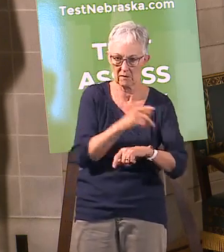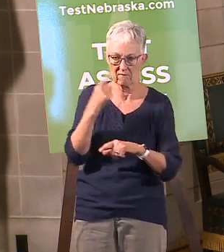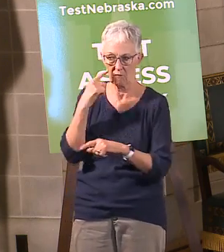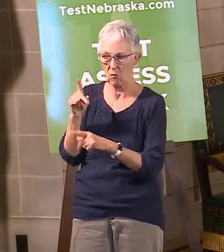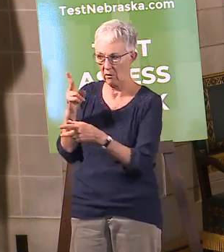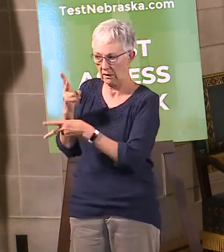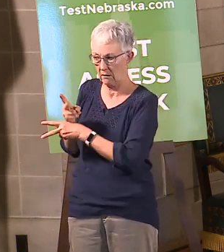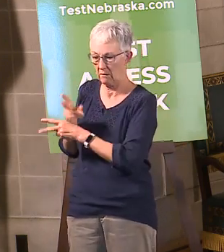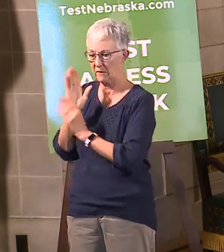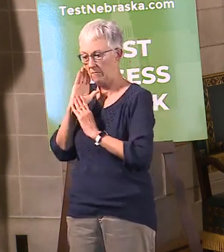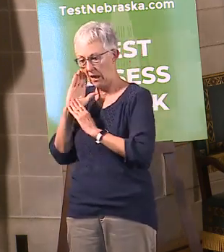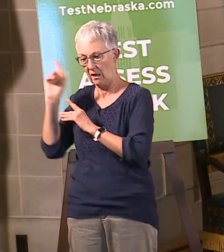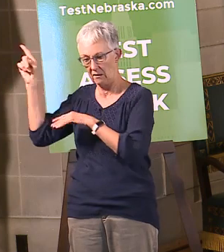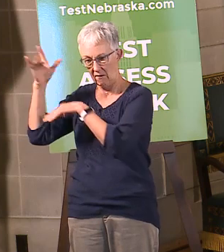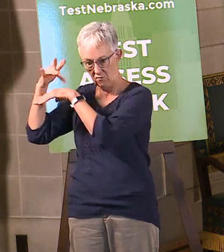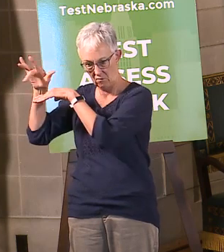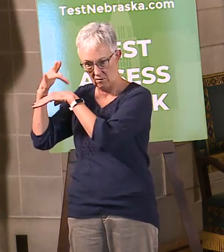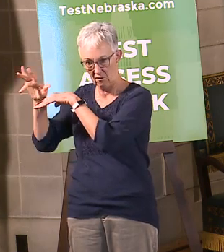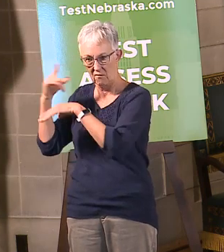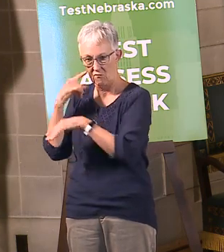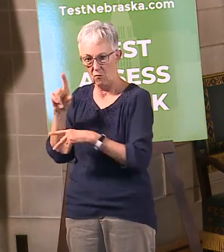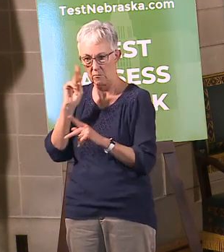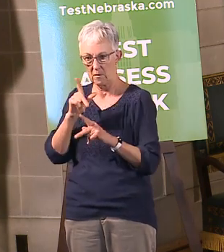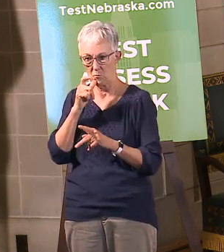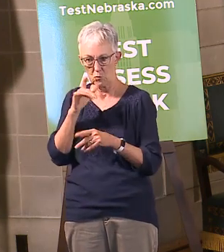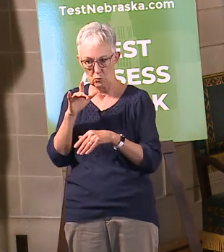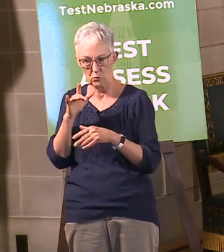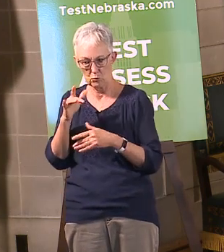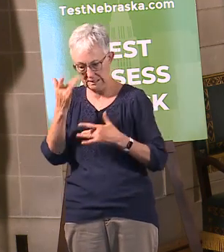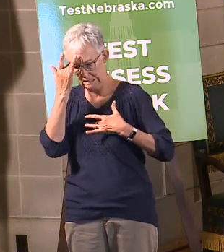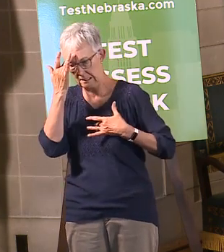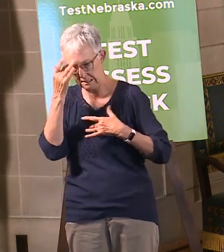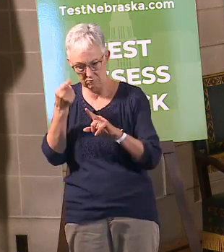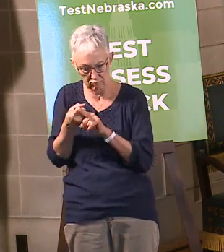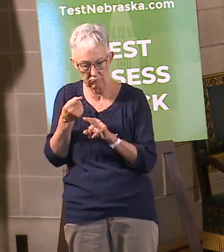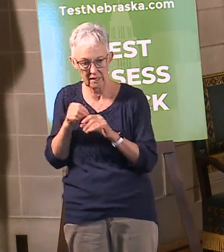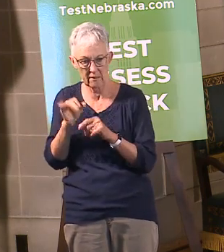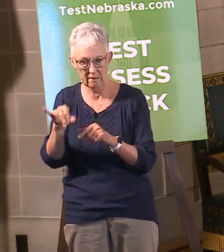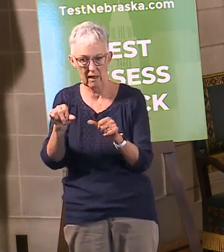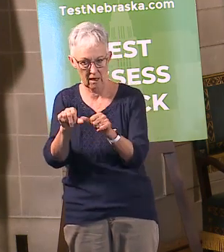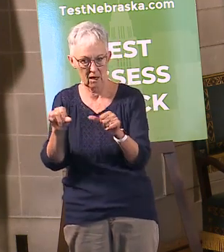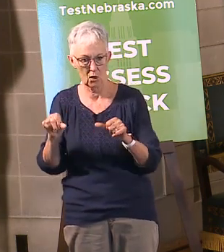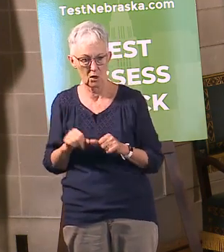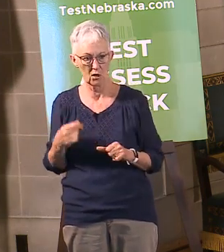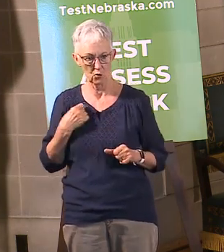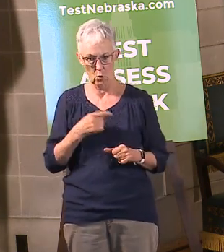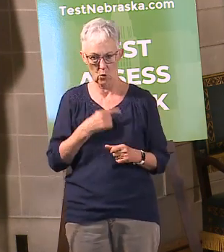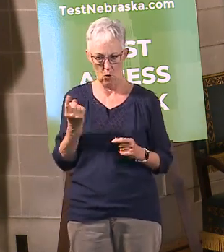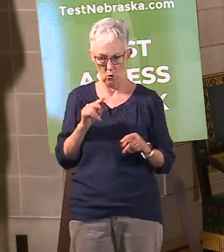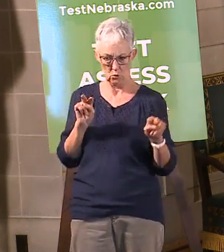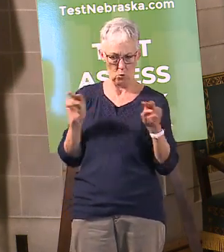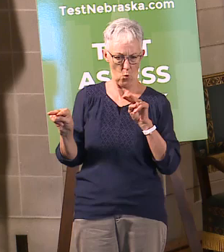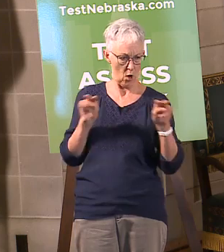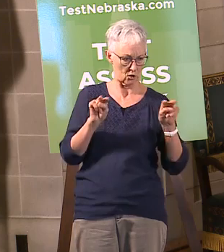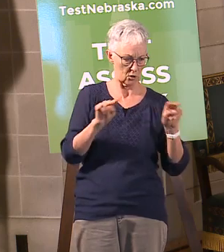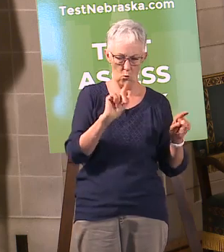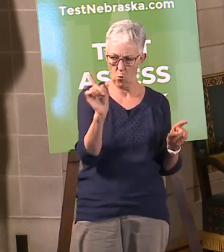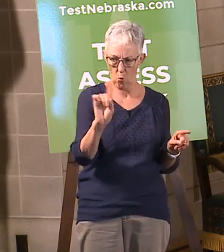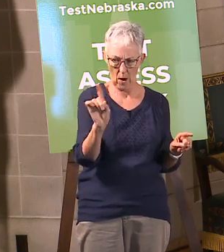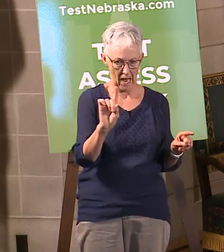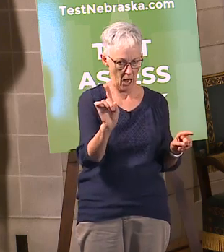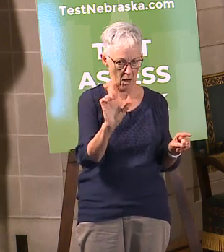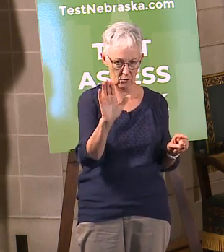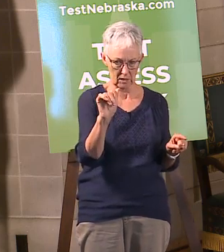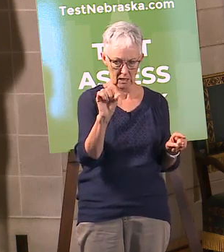state. Again, I would expect that if you look at where are a lot of our cases coming from, and you're looking at the food processing